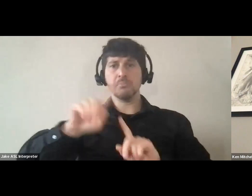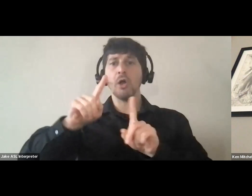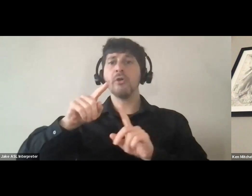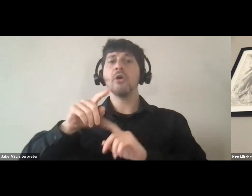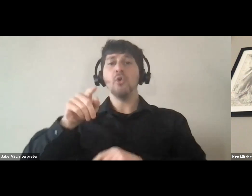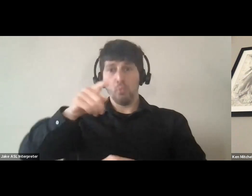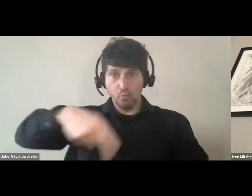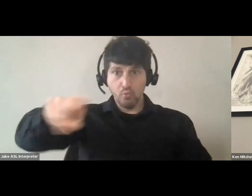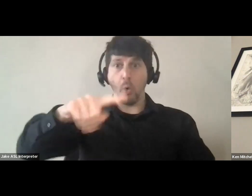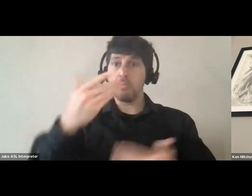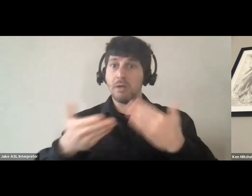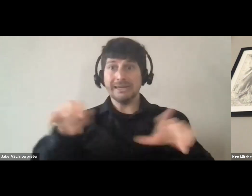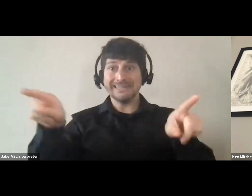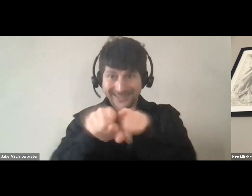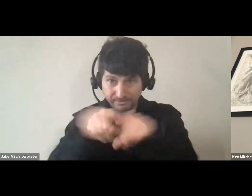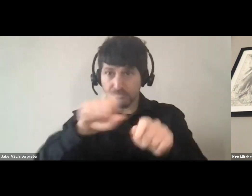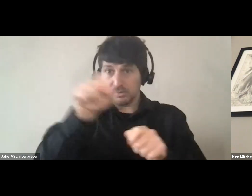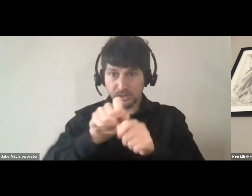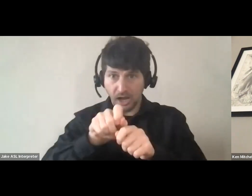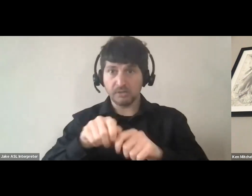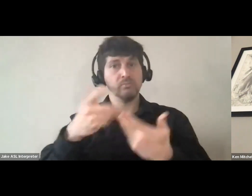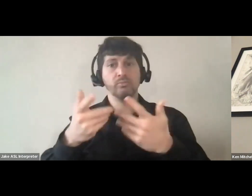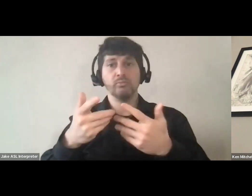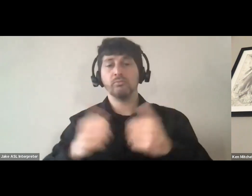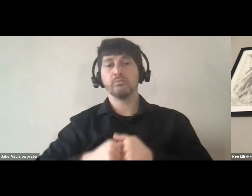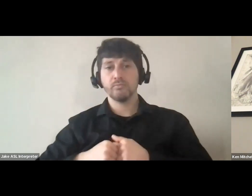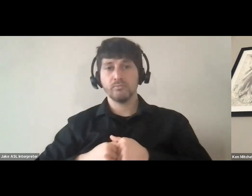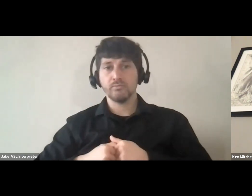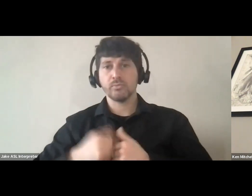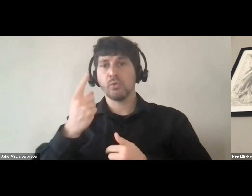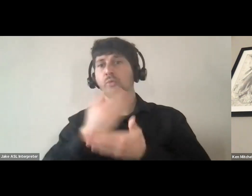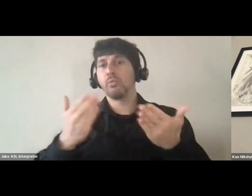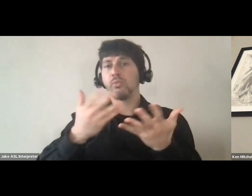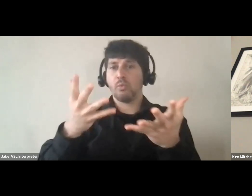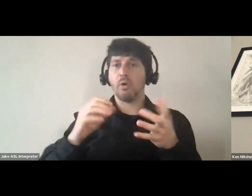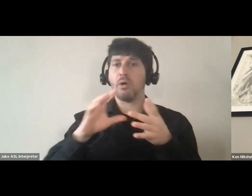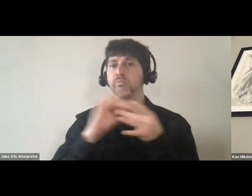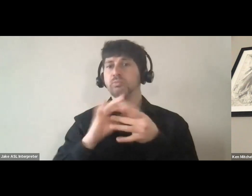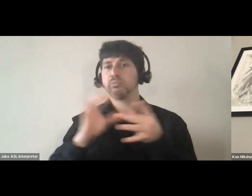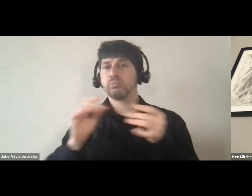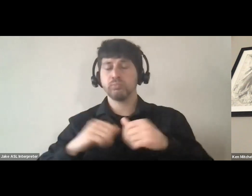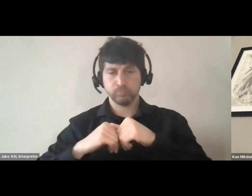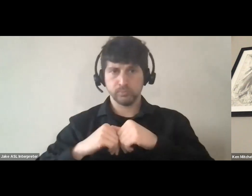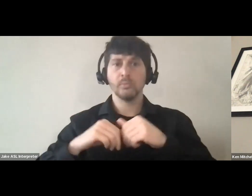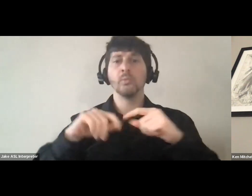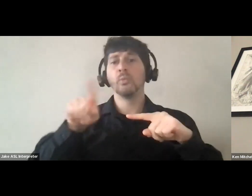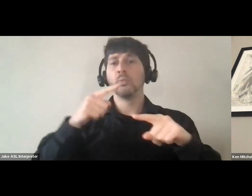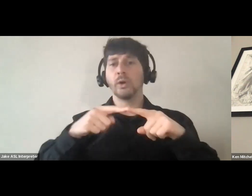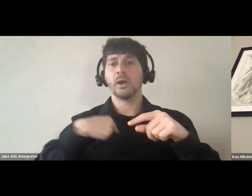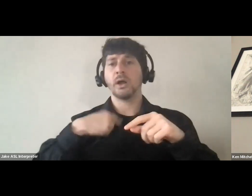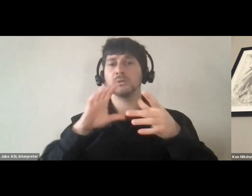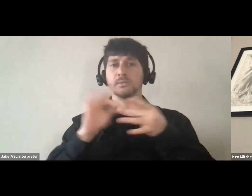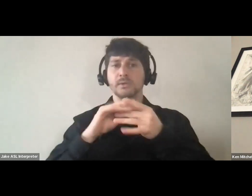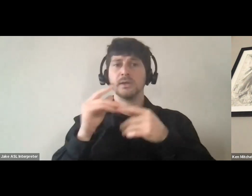guys are, it may be the same, and you may know that better than I. One of the things I want to tell you is that whenever I say